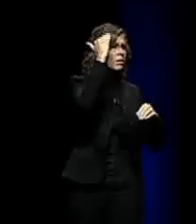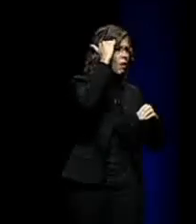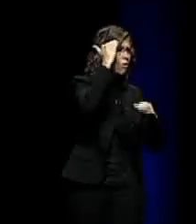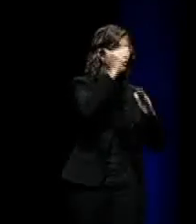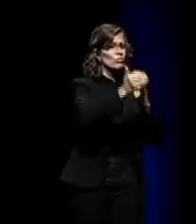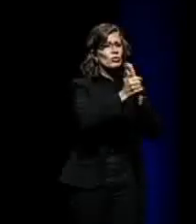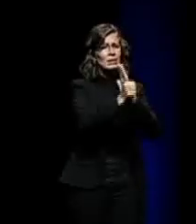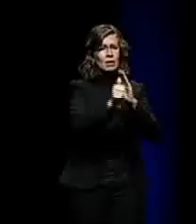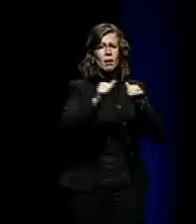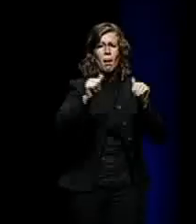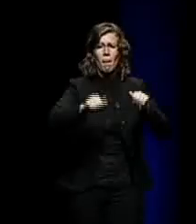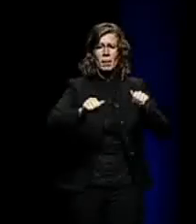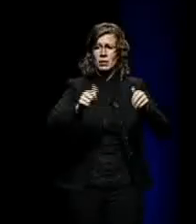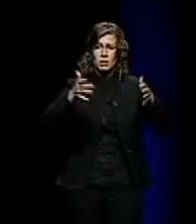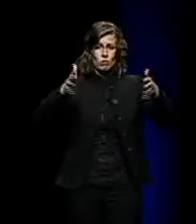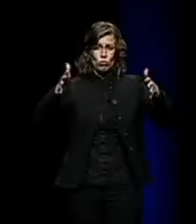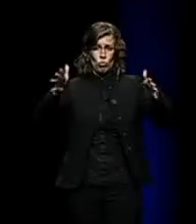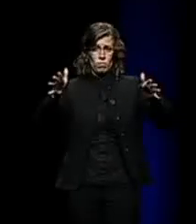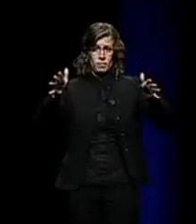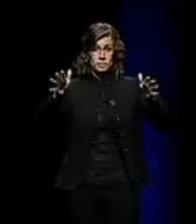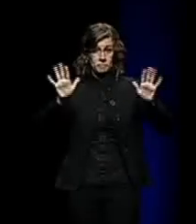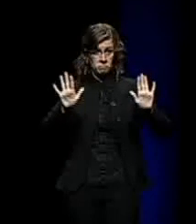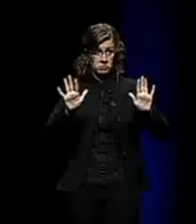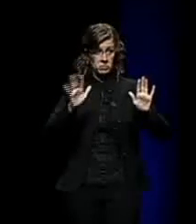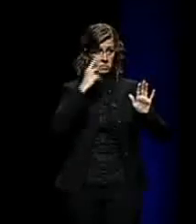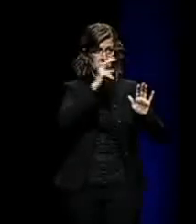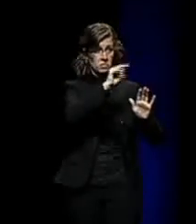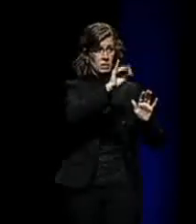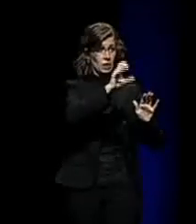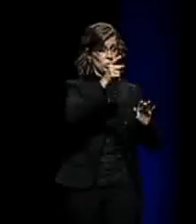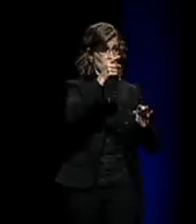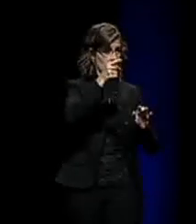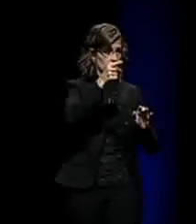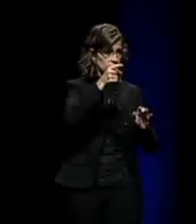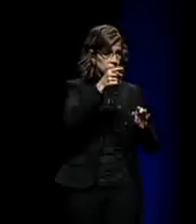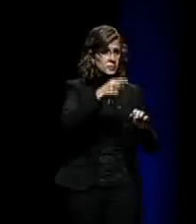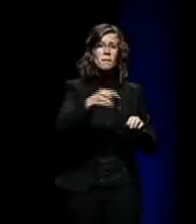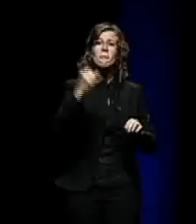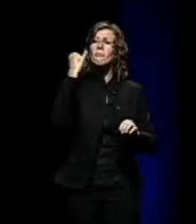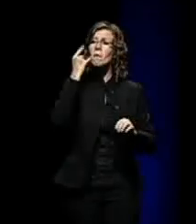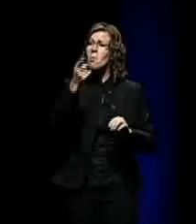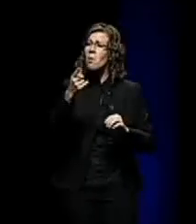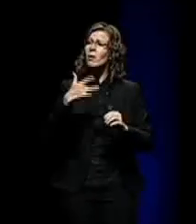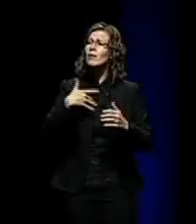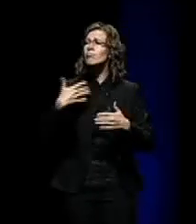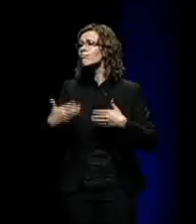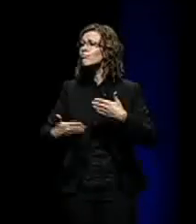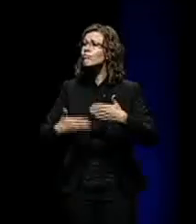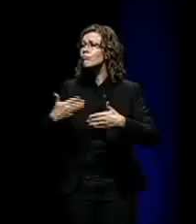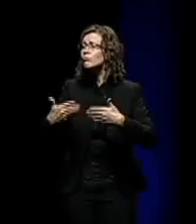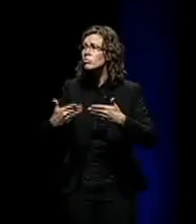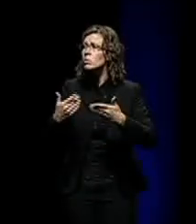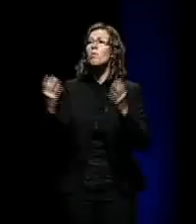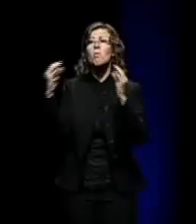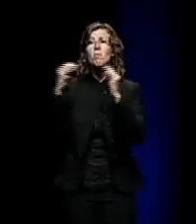Period. Now, if you want to go on, you get more education. More experience. You take another